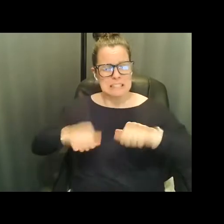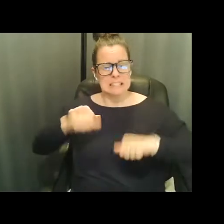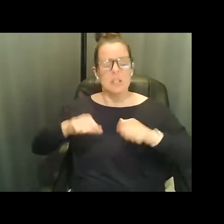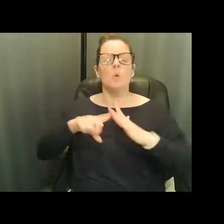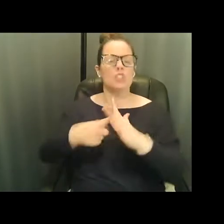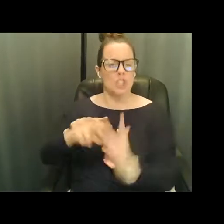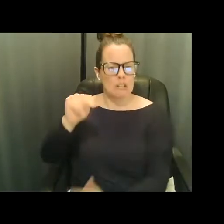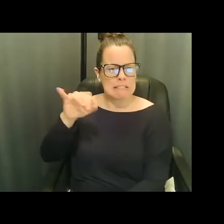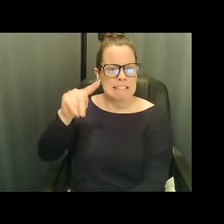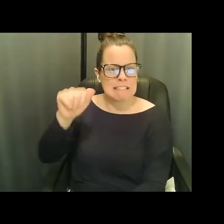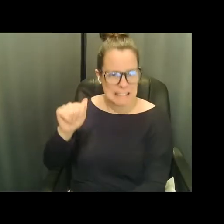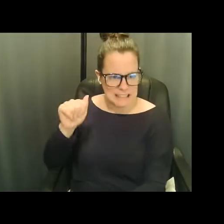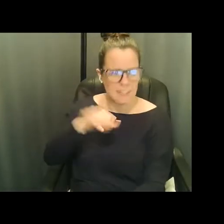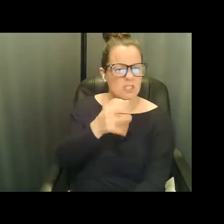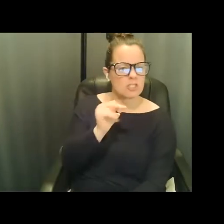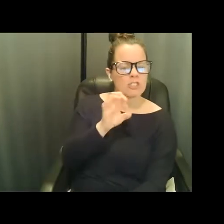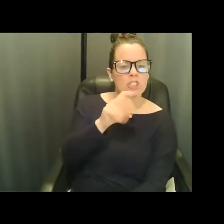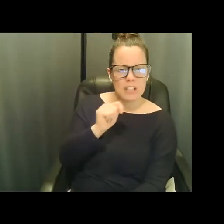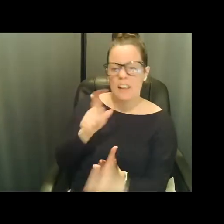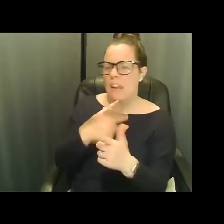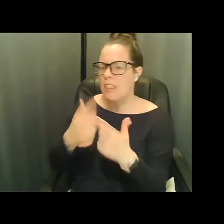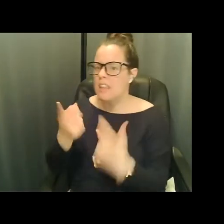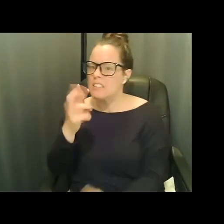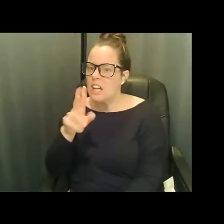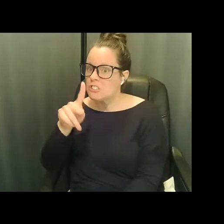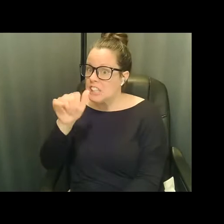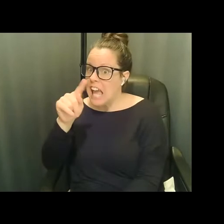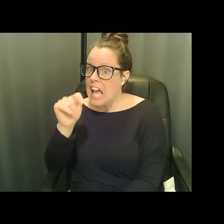and Janet, and then Dr. Katz, if you'd like to chime in as well.